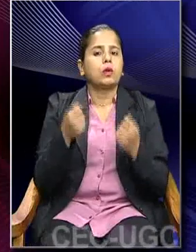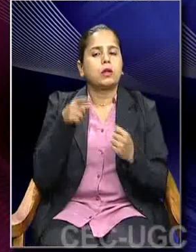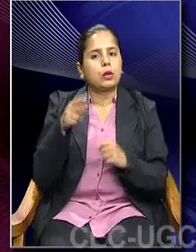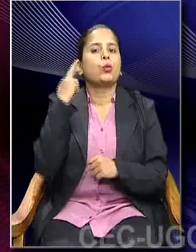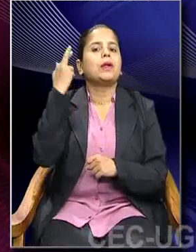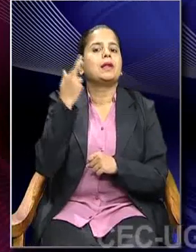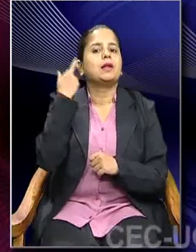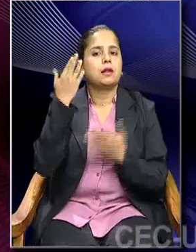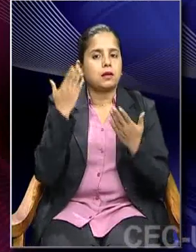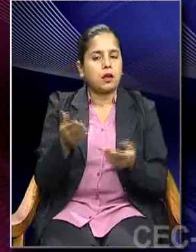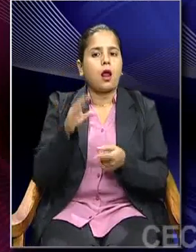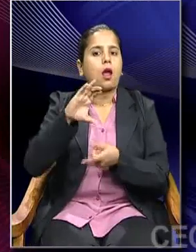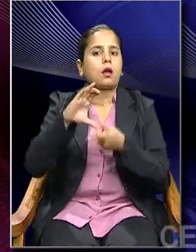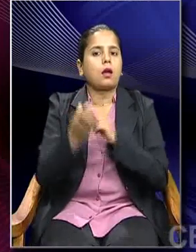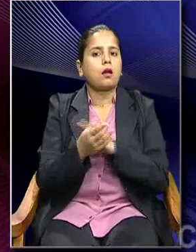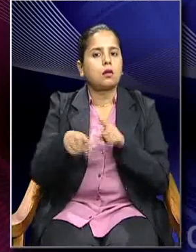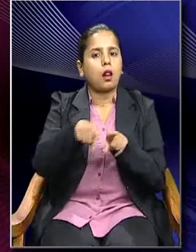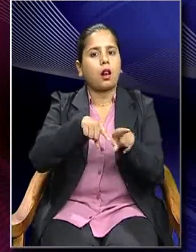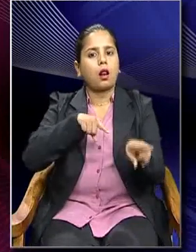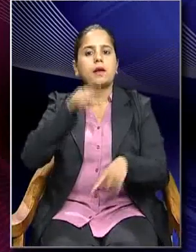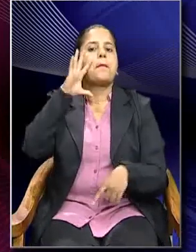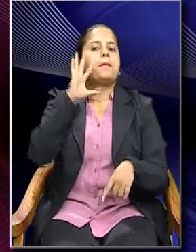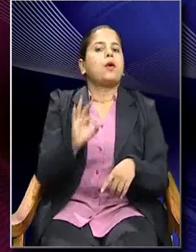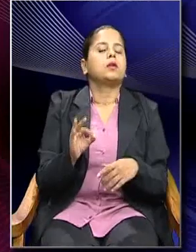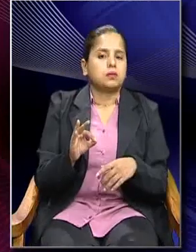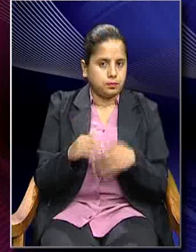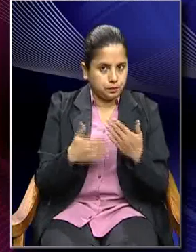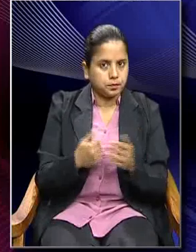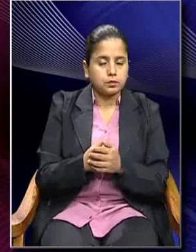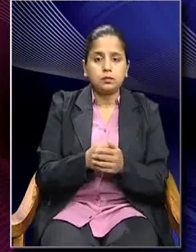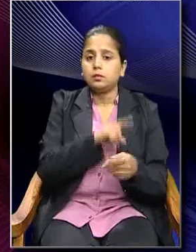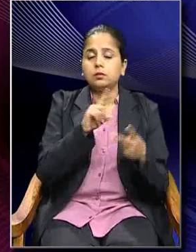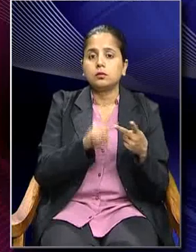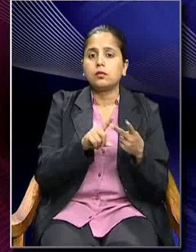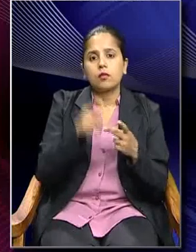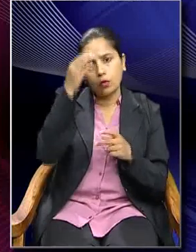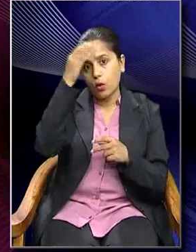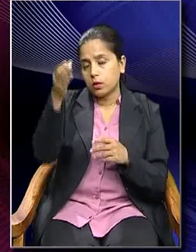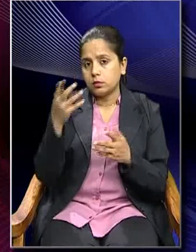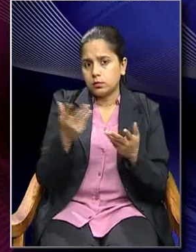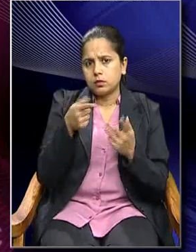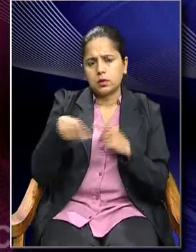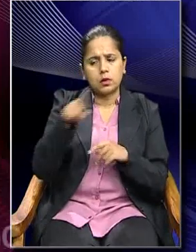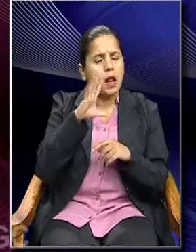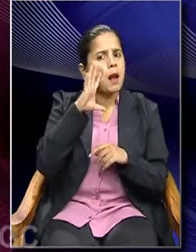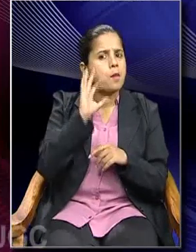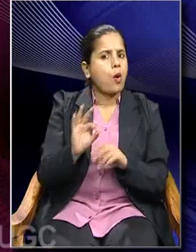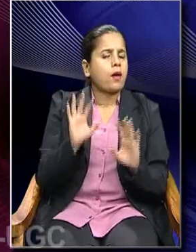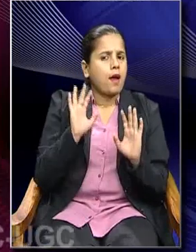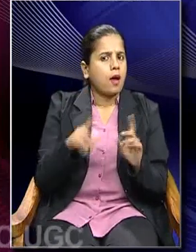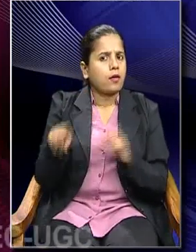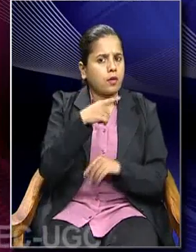therefore cultural lag becomes important. Now the second concept, which is very significant in